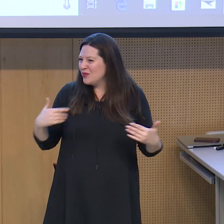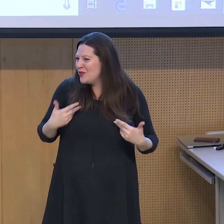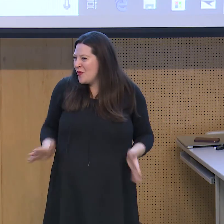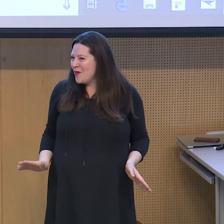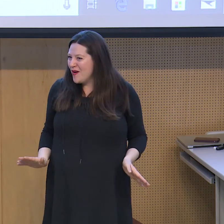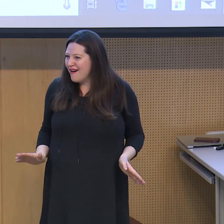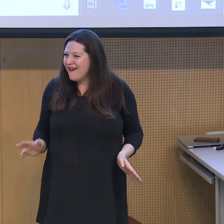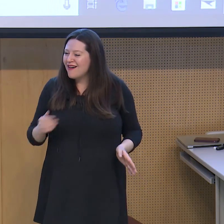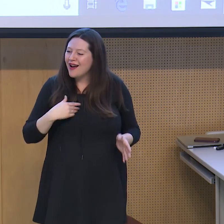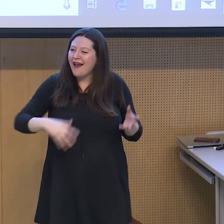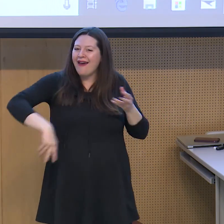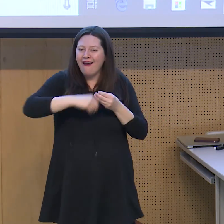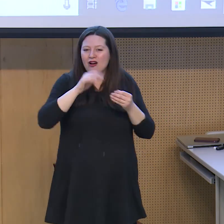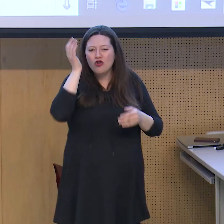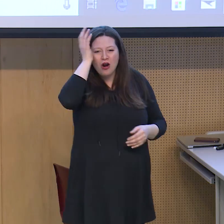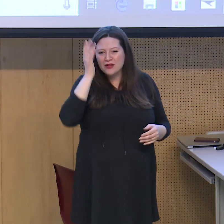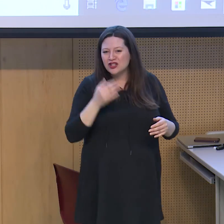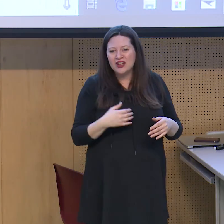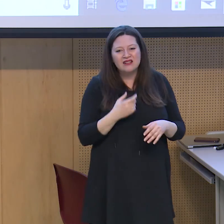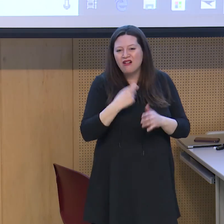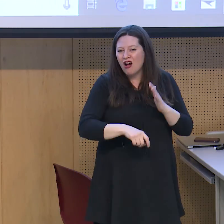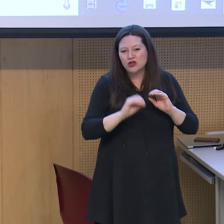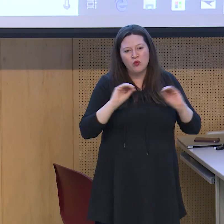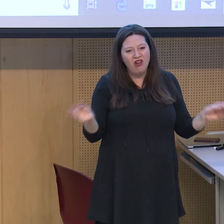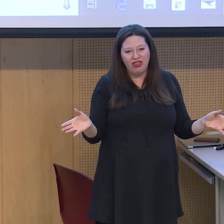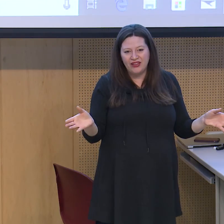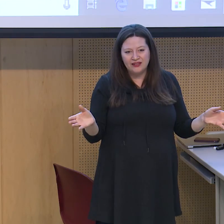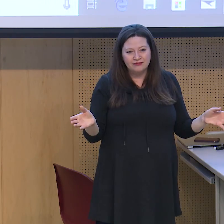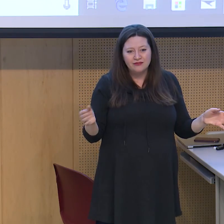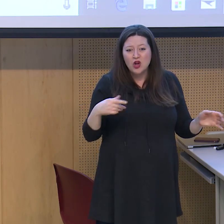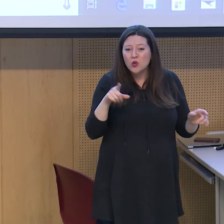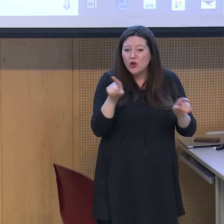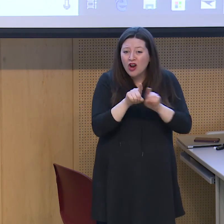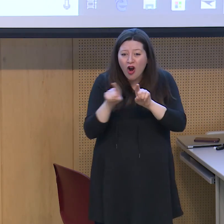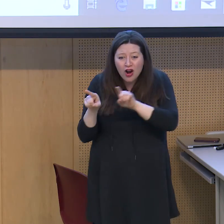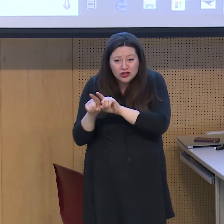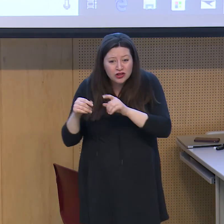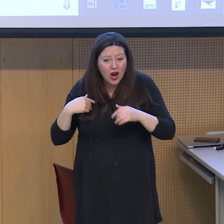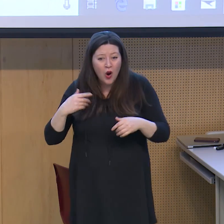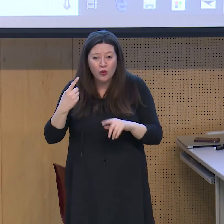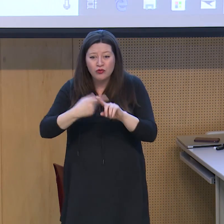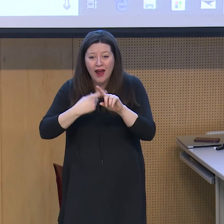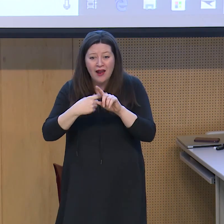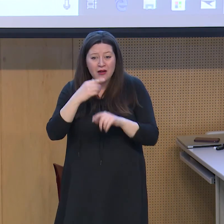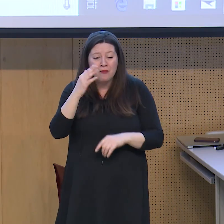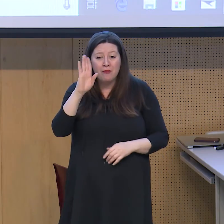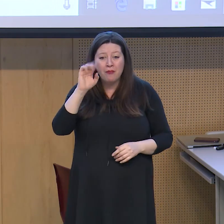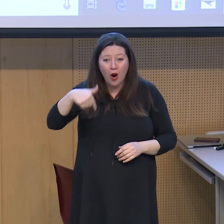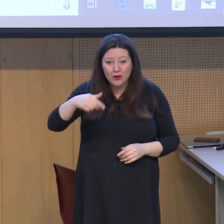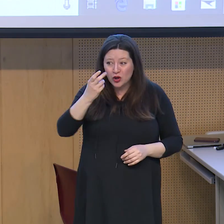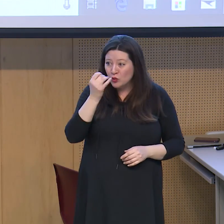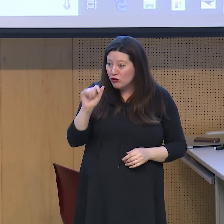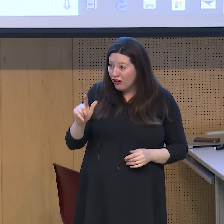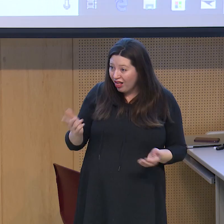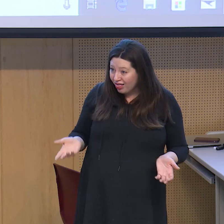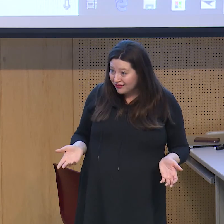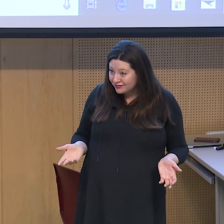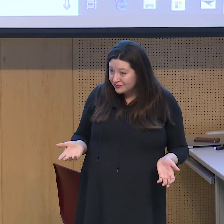And you don't want the room stinking up. You don't want them to be overfilled. And it costs absolutely nothing. You might want to rent a